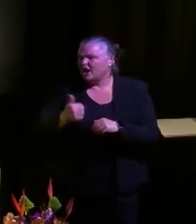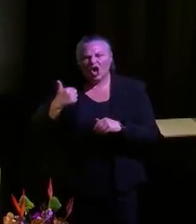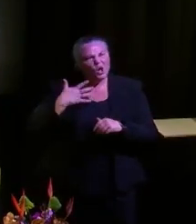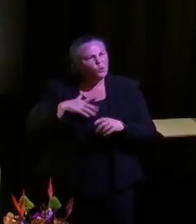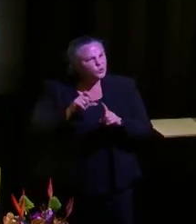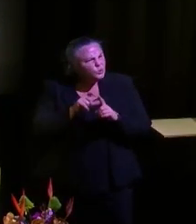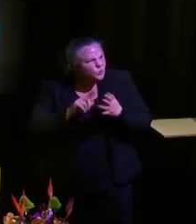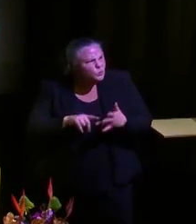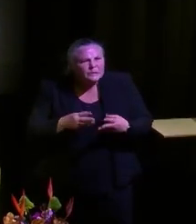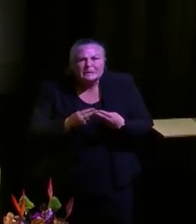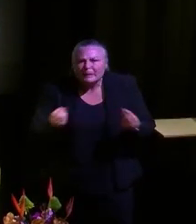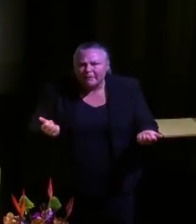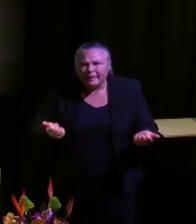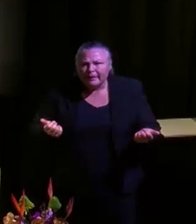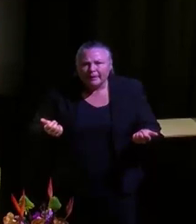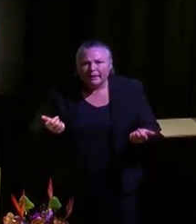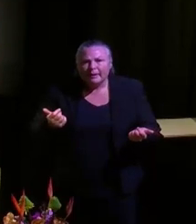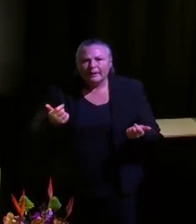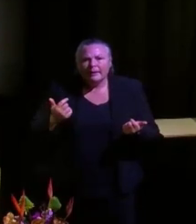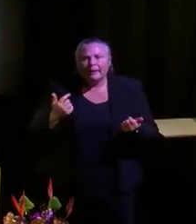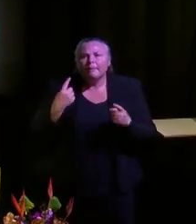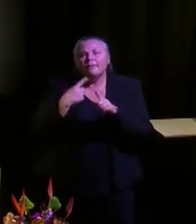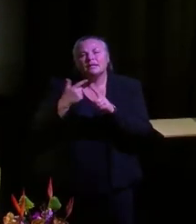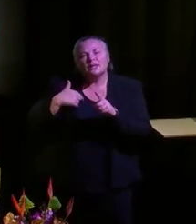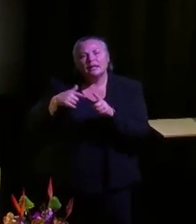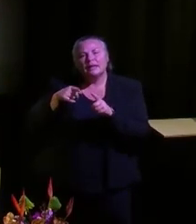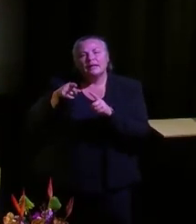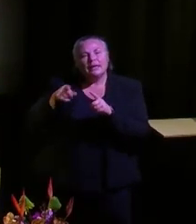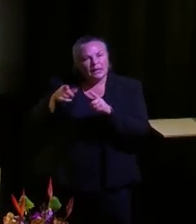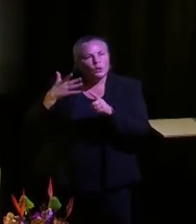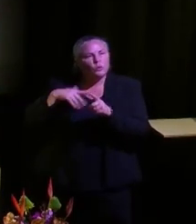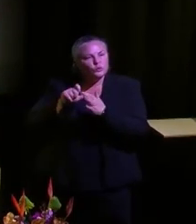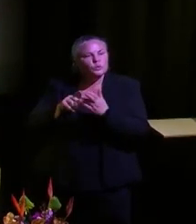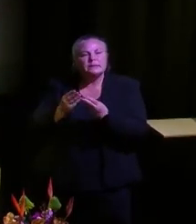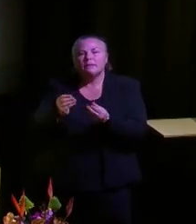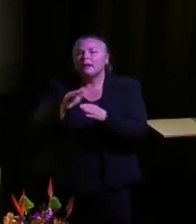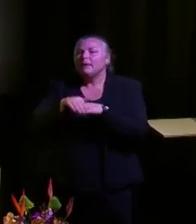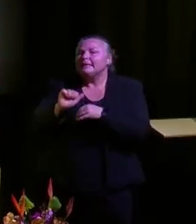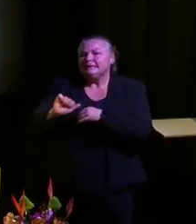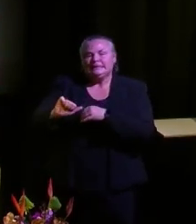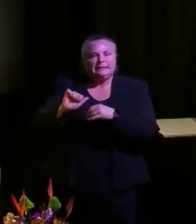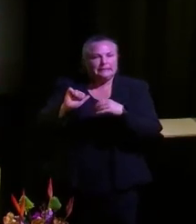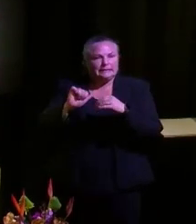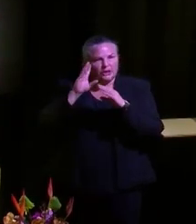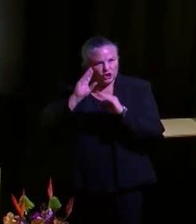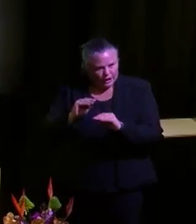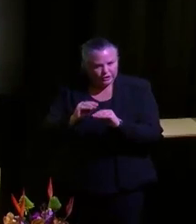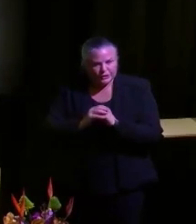that. I also wanted to do something about his education. But somehow the map and also the